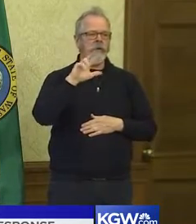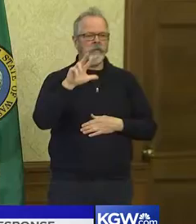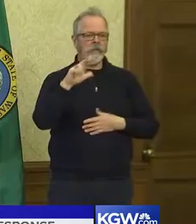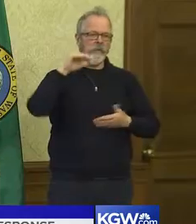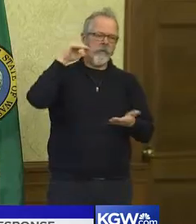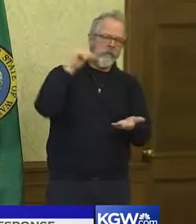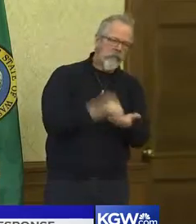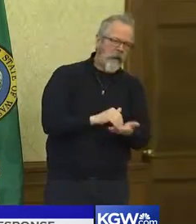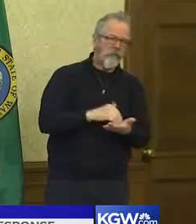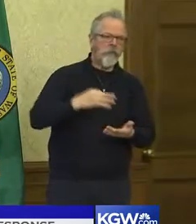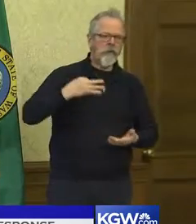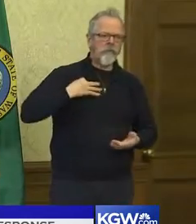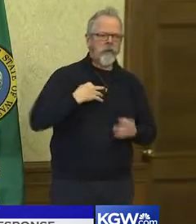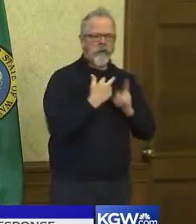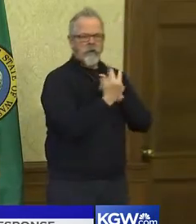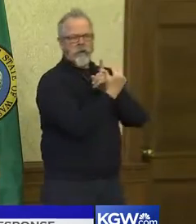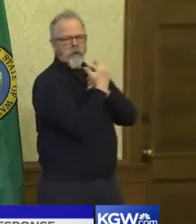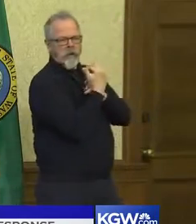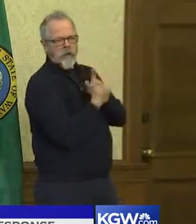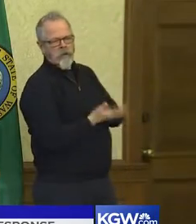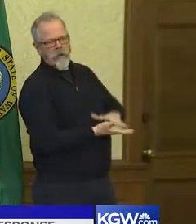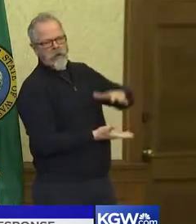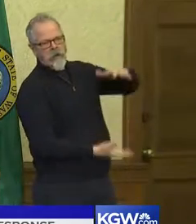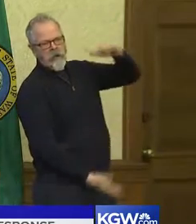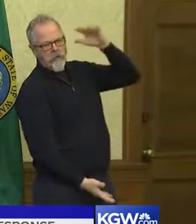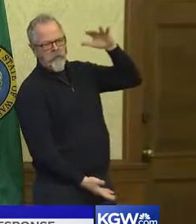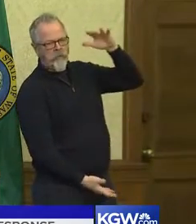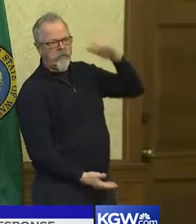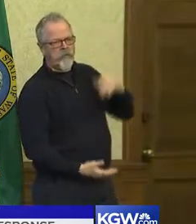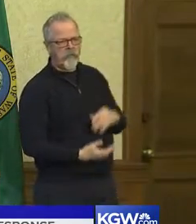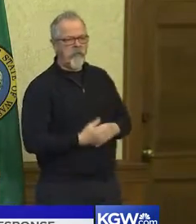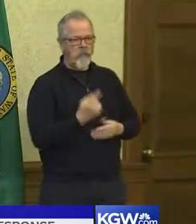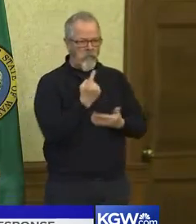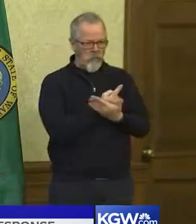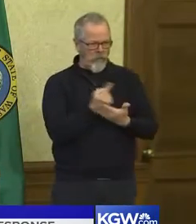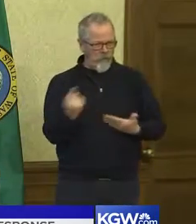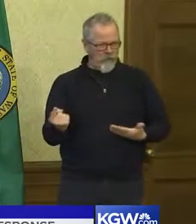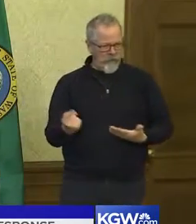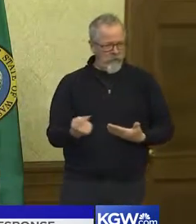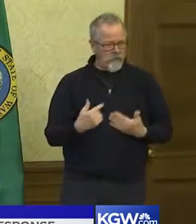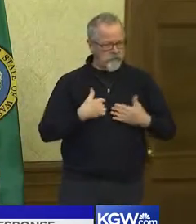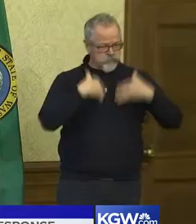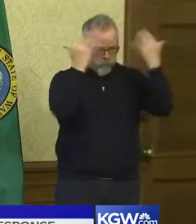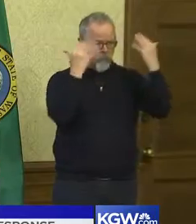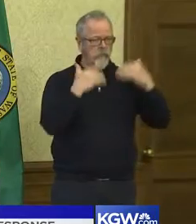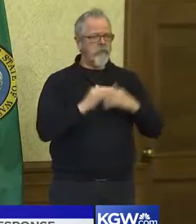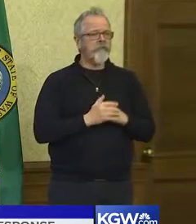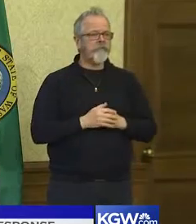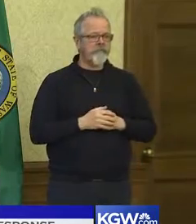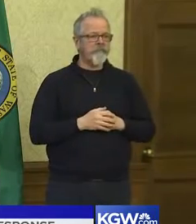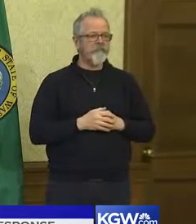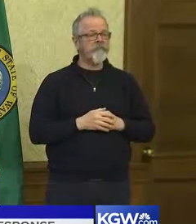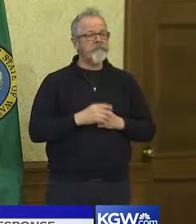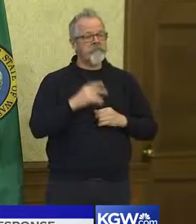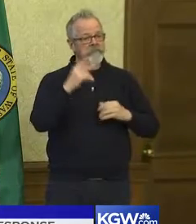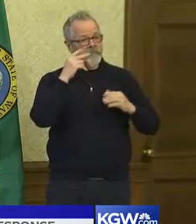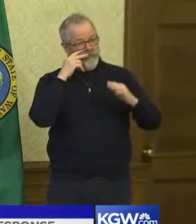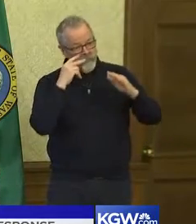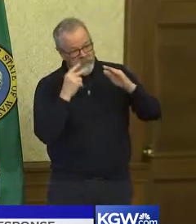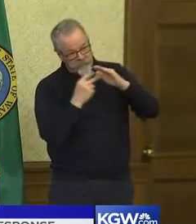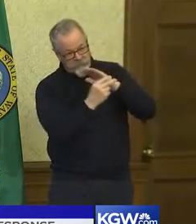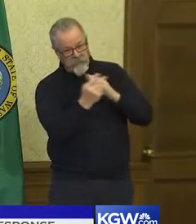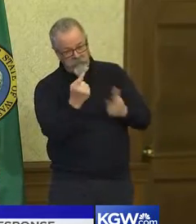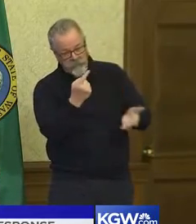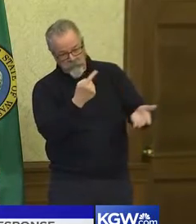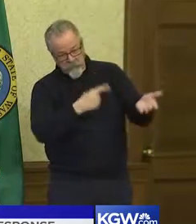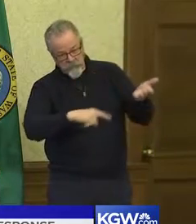being probably several 100,000 within the next 2 weeks who will apply. That's based on numbers that